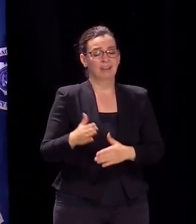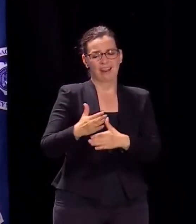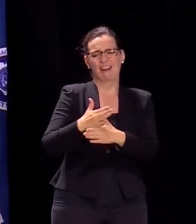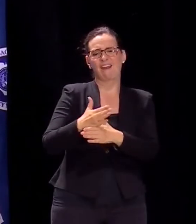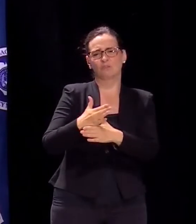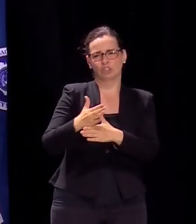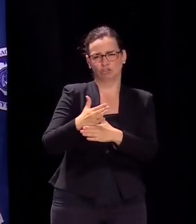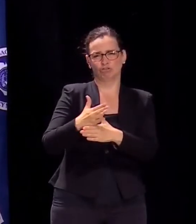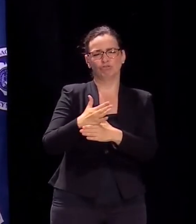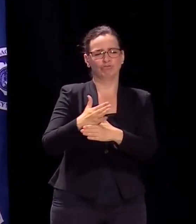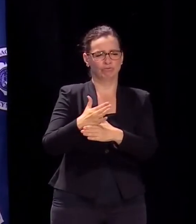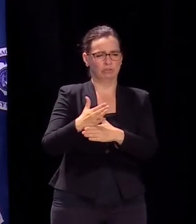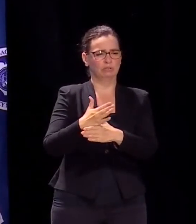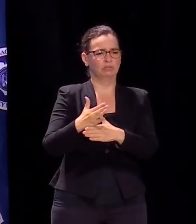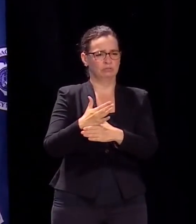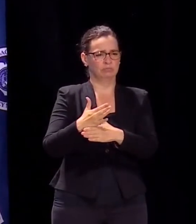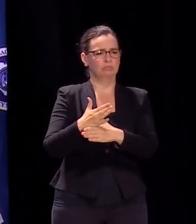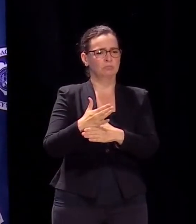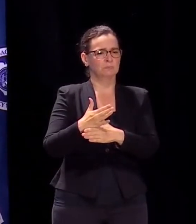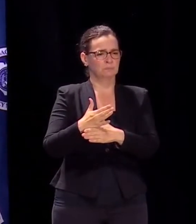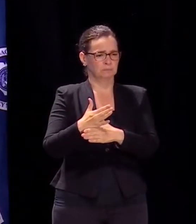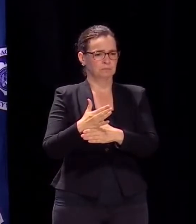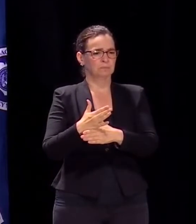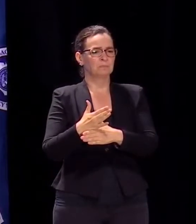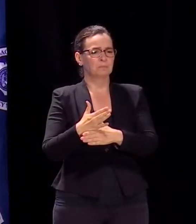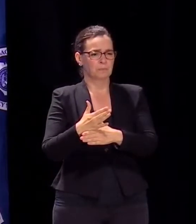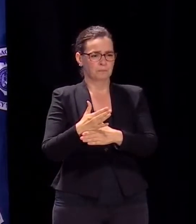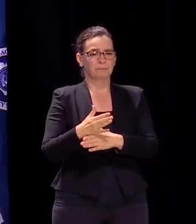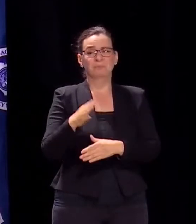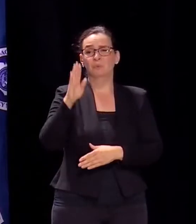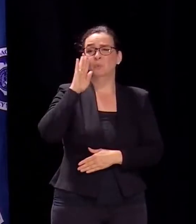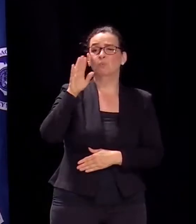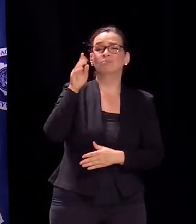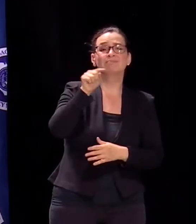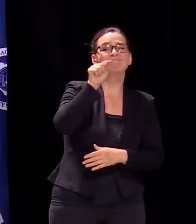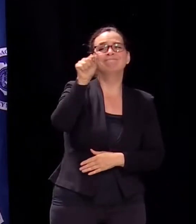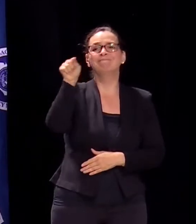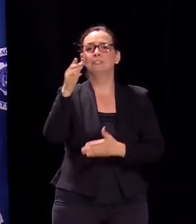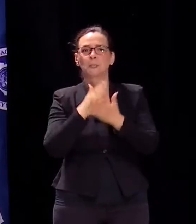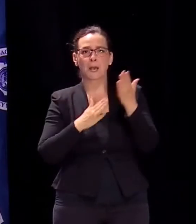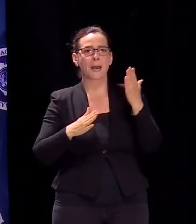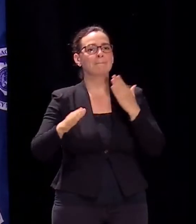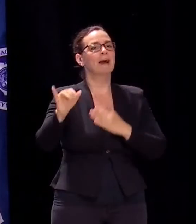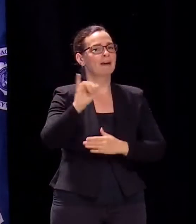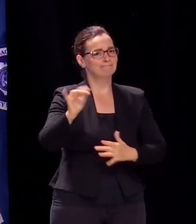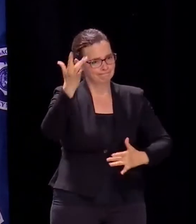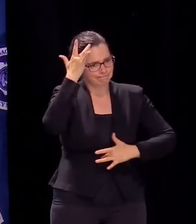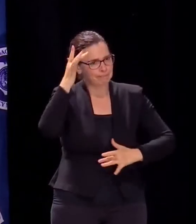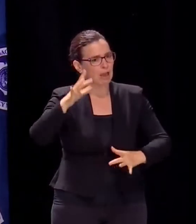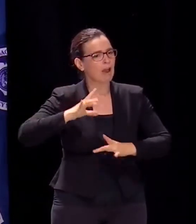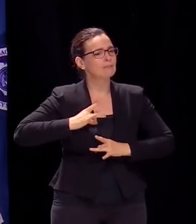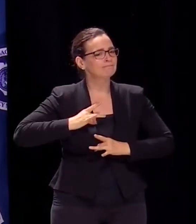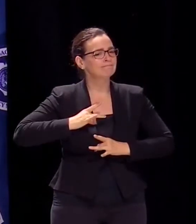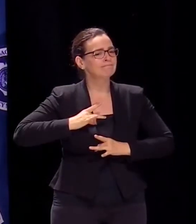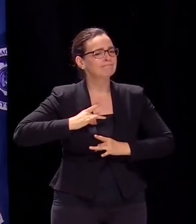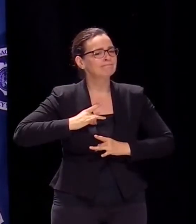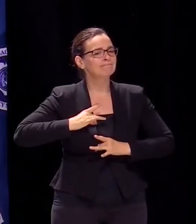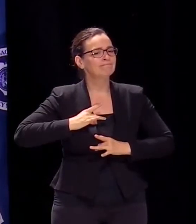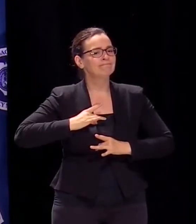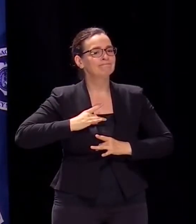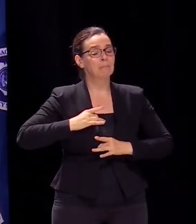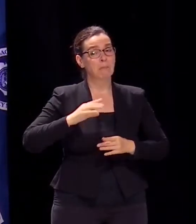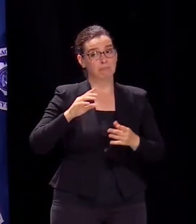this is the randomness of the infection. By keeping the community spread numbers below 1 and going in the right direction, that's how we hope